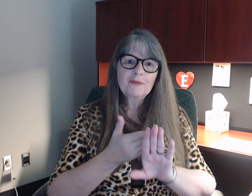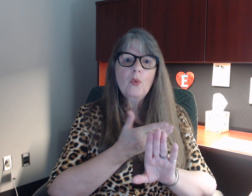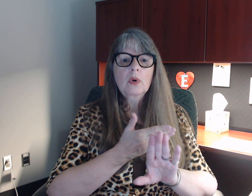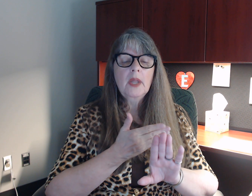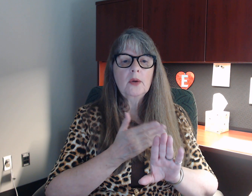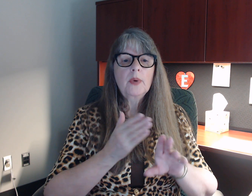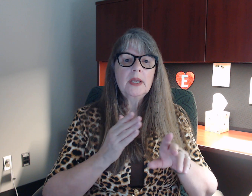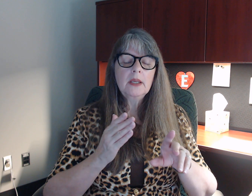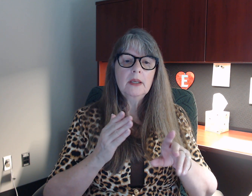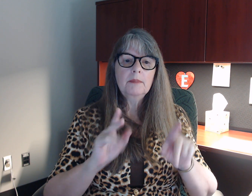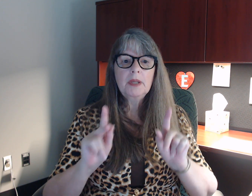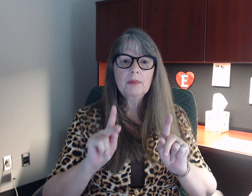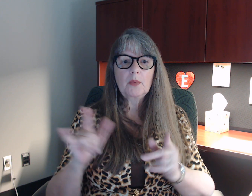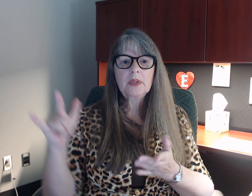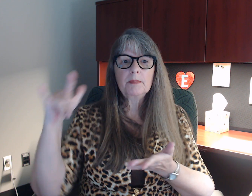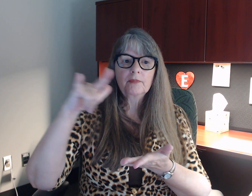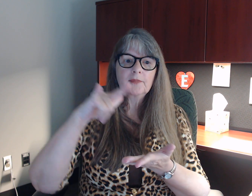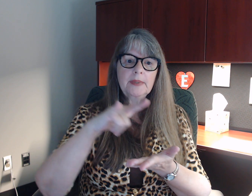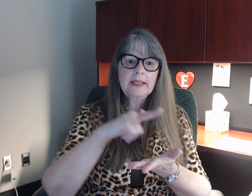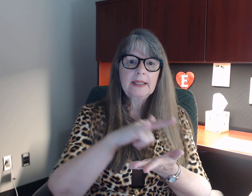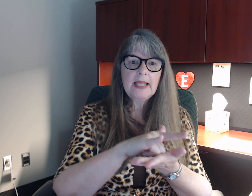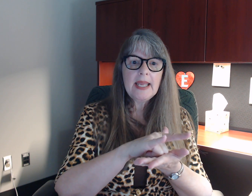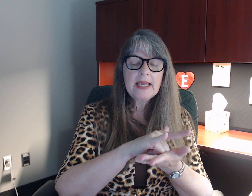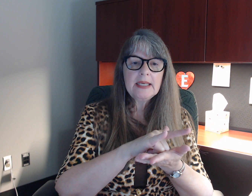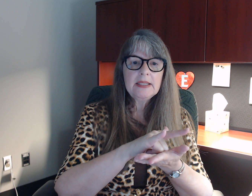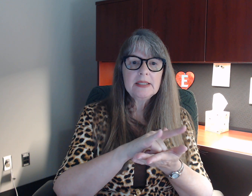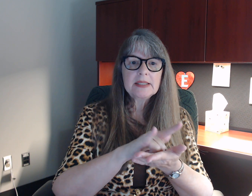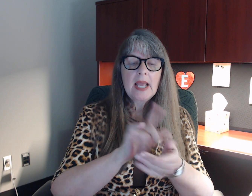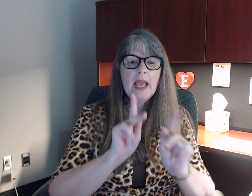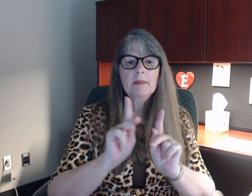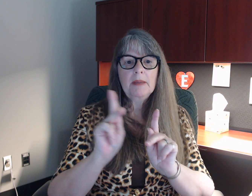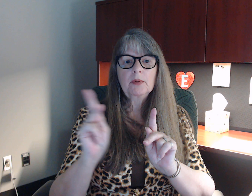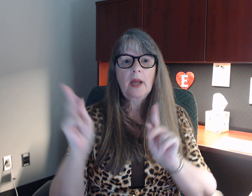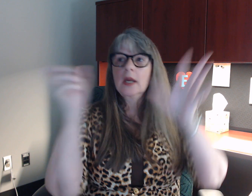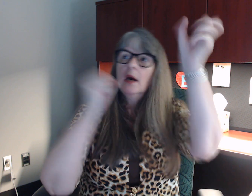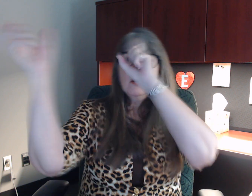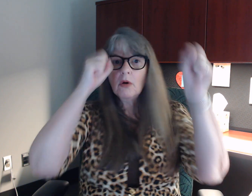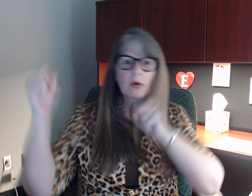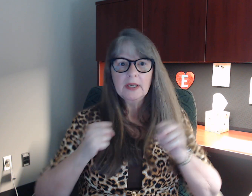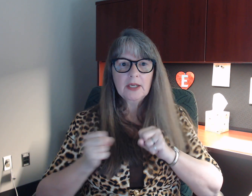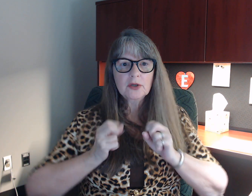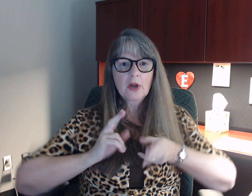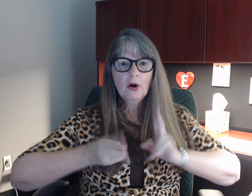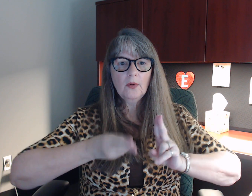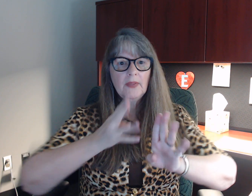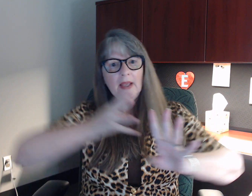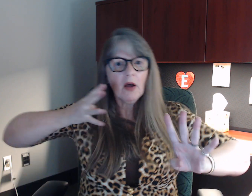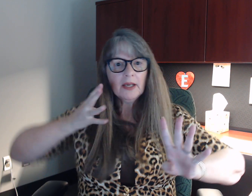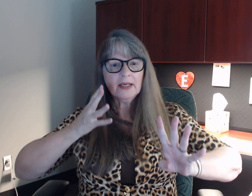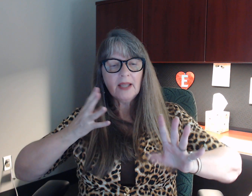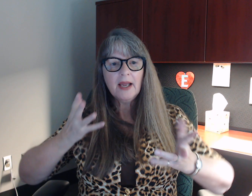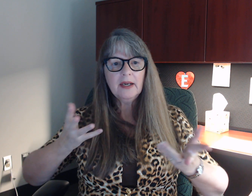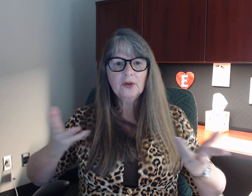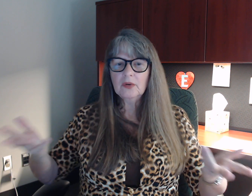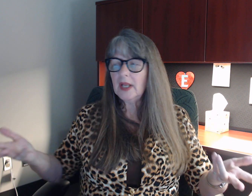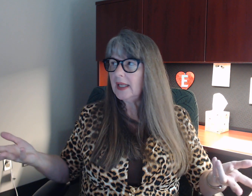before, like when the plane lands and people are like, oh, I need to hurry, and they all get in line, and you're going, I